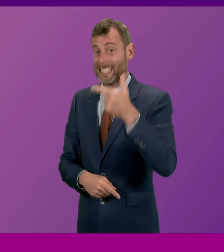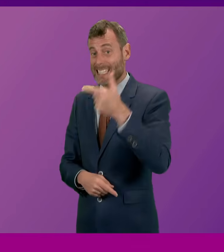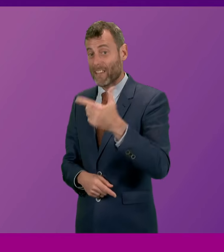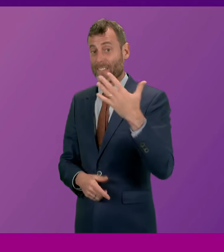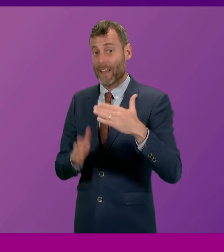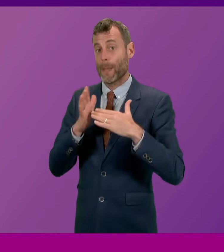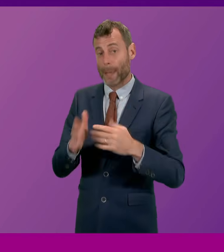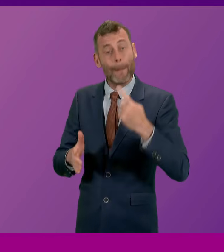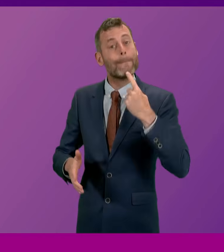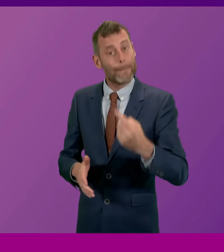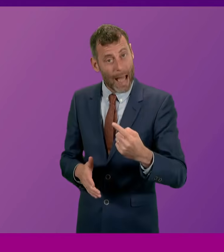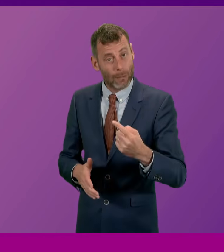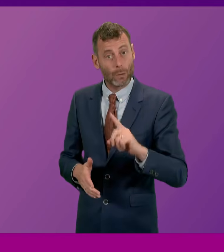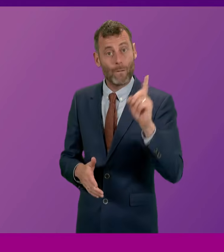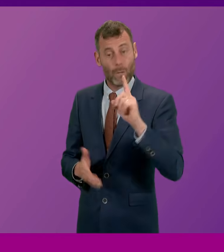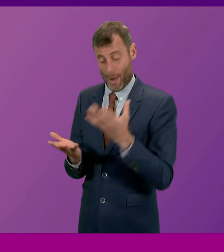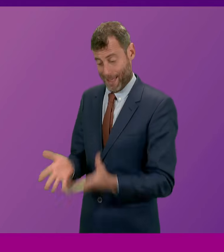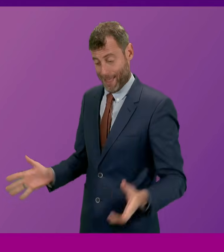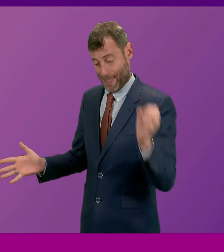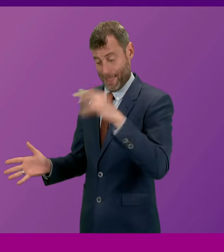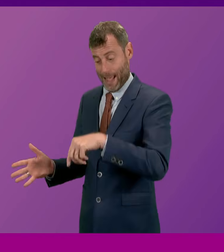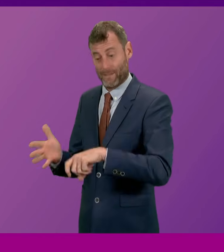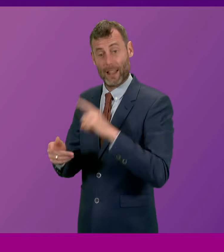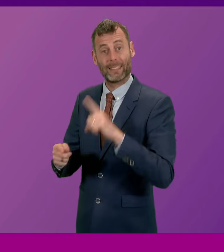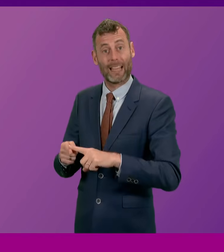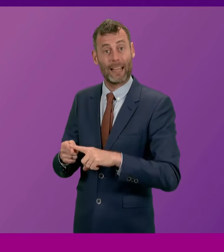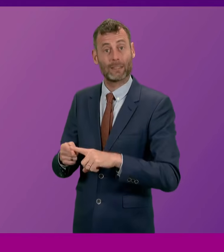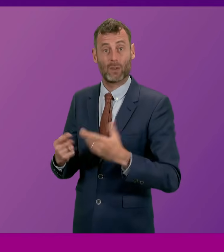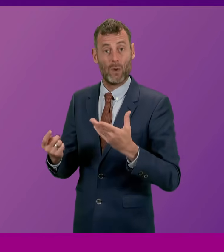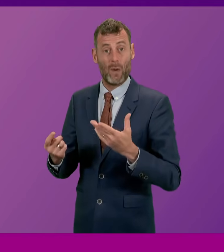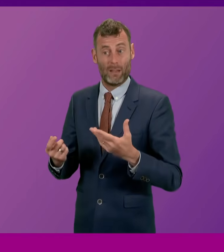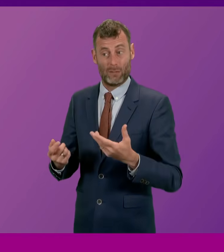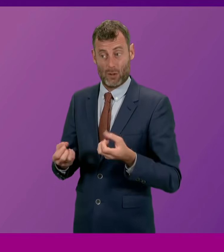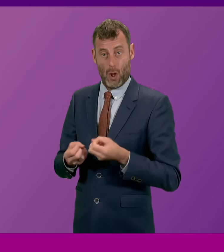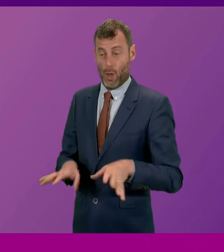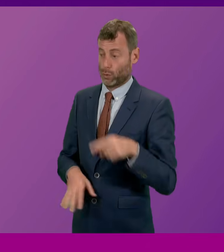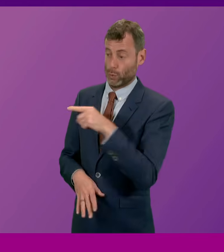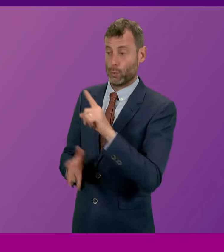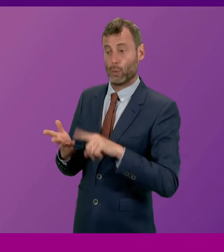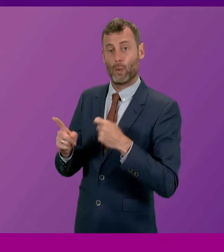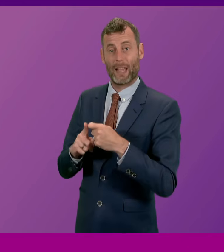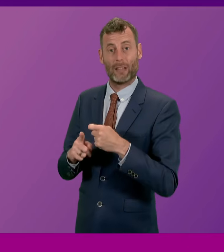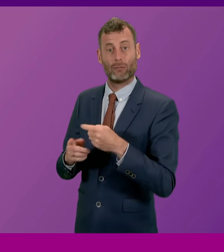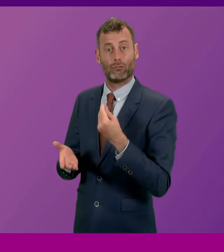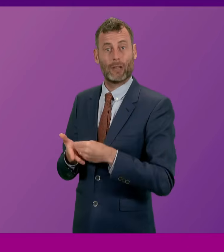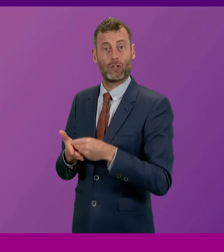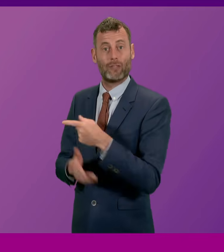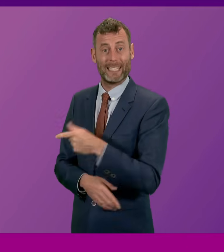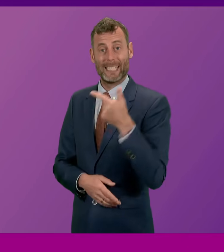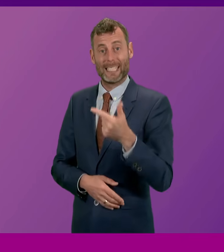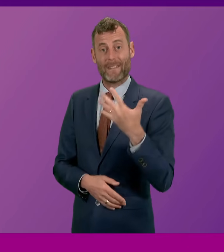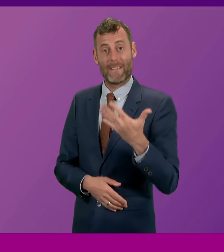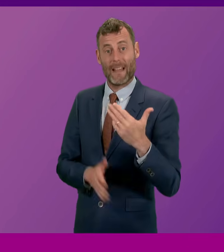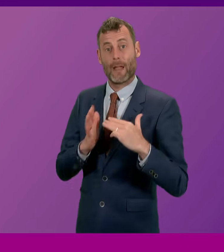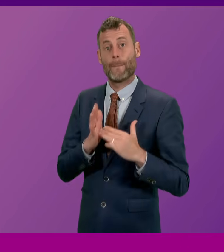million in landfill tax will be lost to the UK Treasury. 75 million in